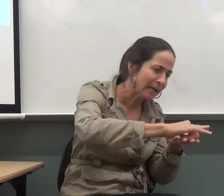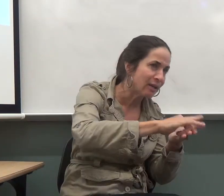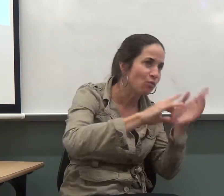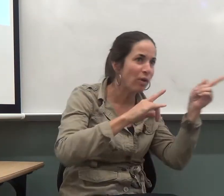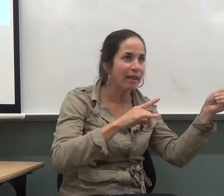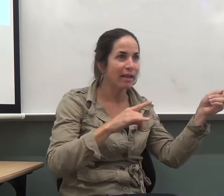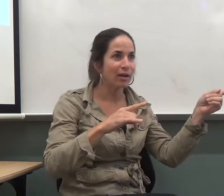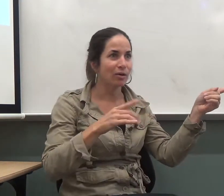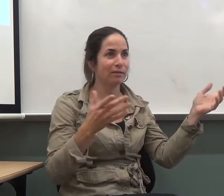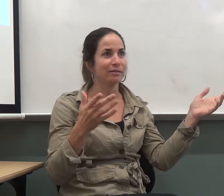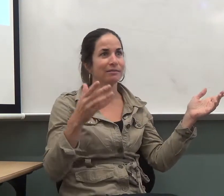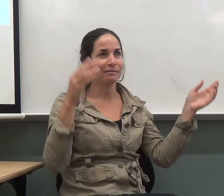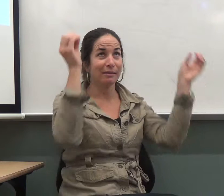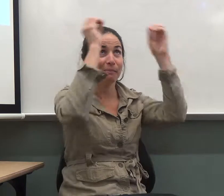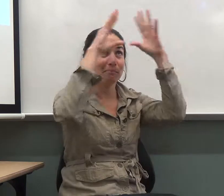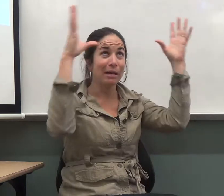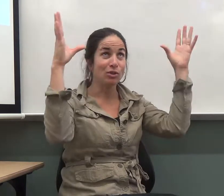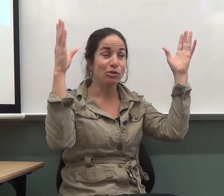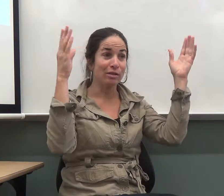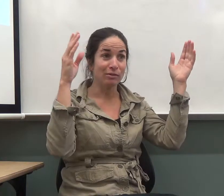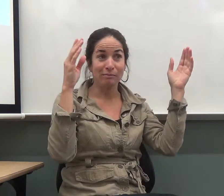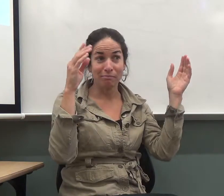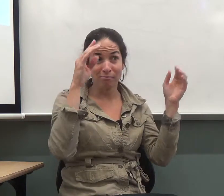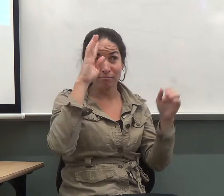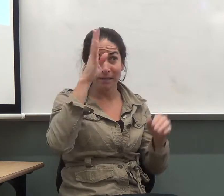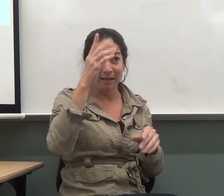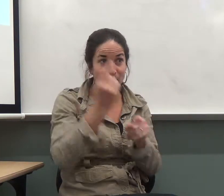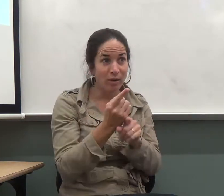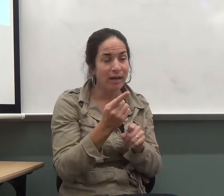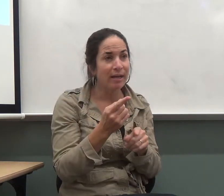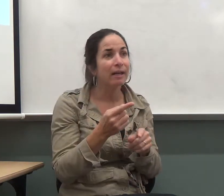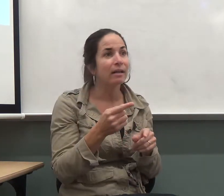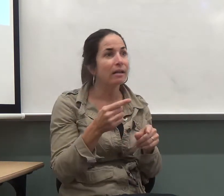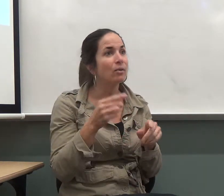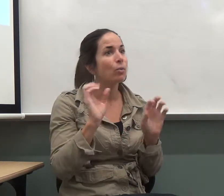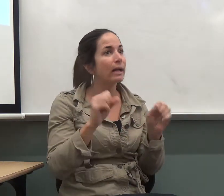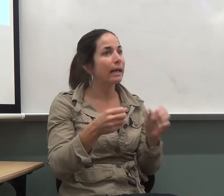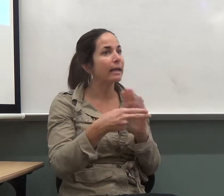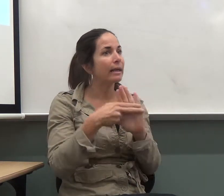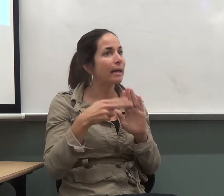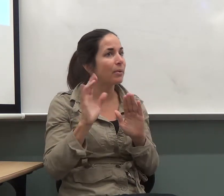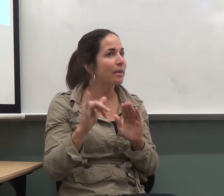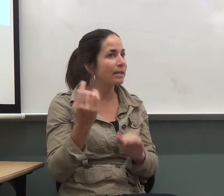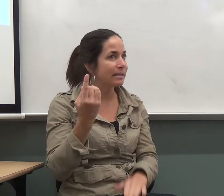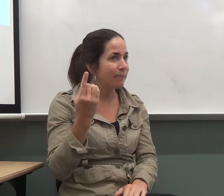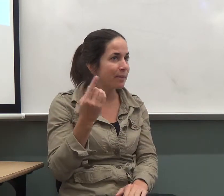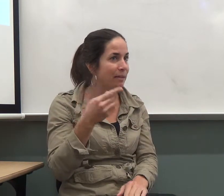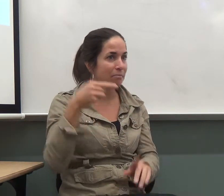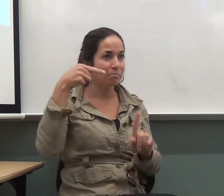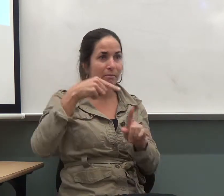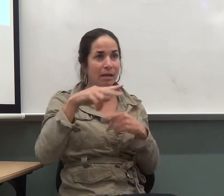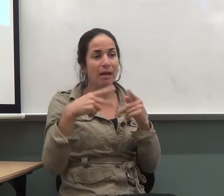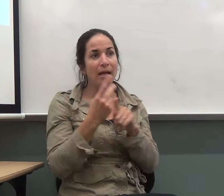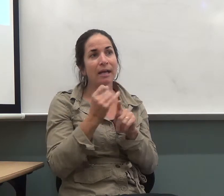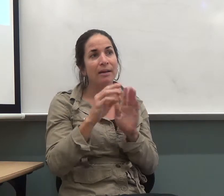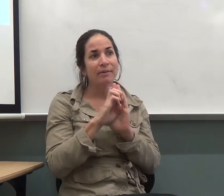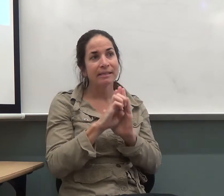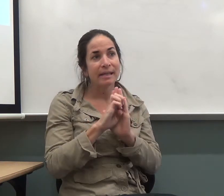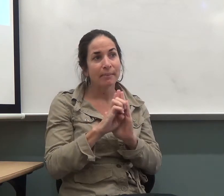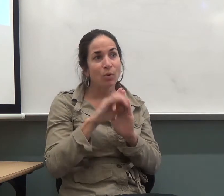Okay, that's an imaginary thing, right? We have a name for that as well. It's a certain type of example. It explains something, doesn't it? If I